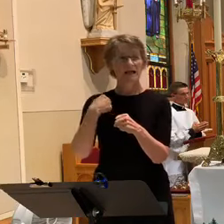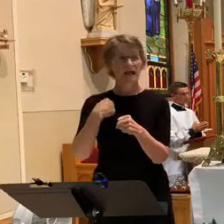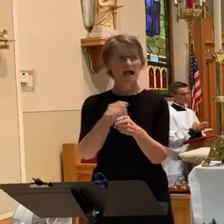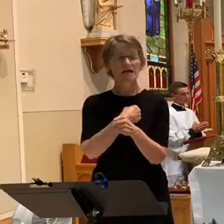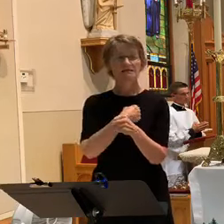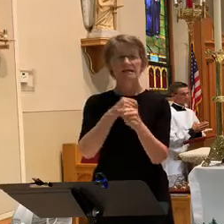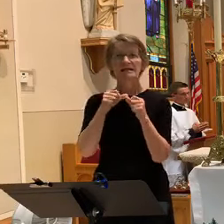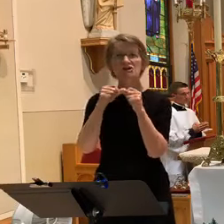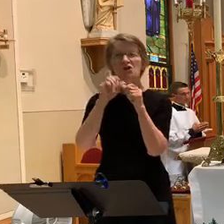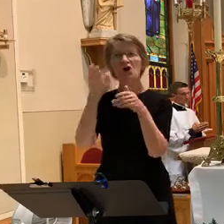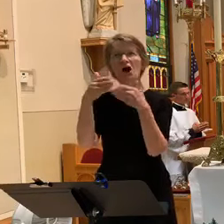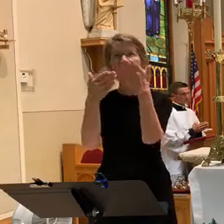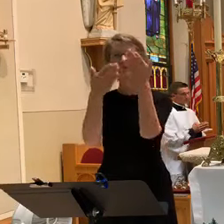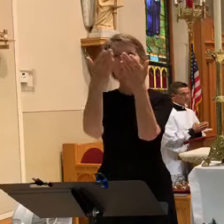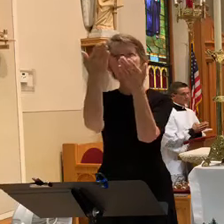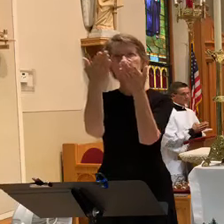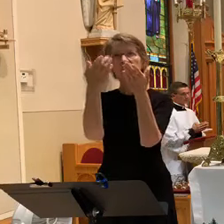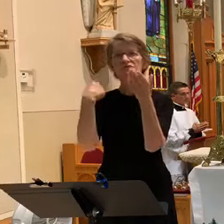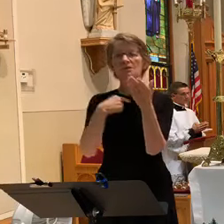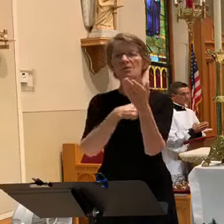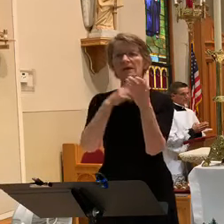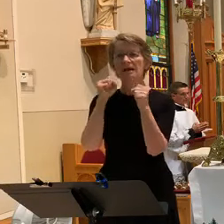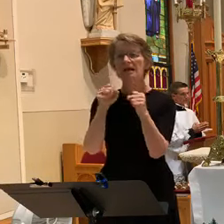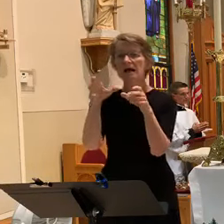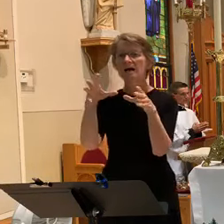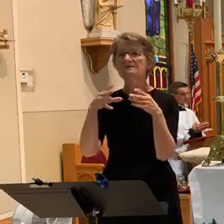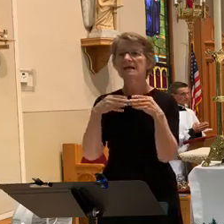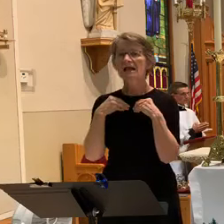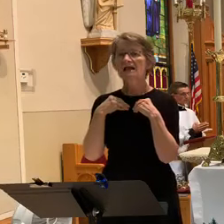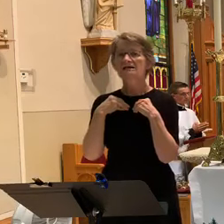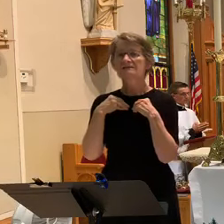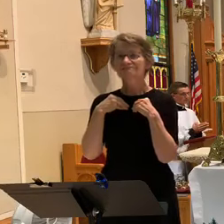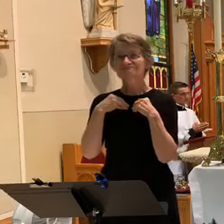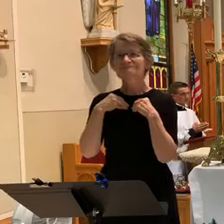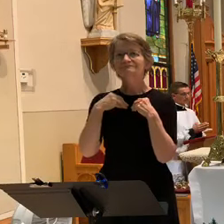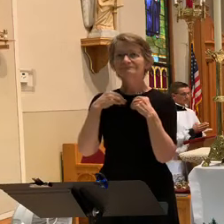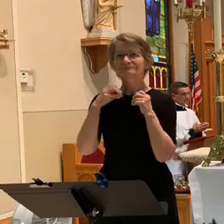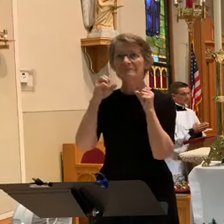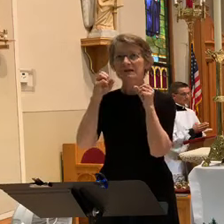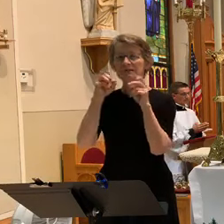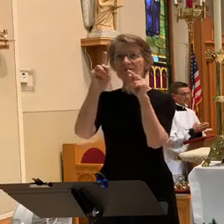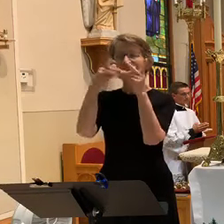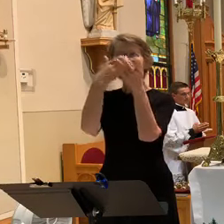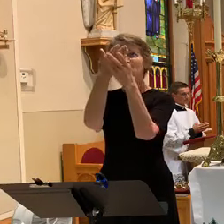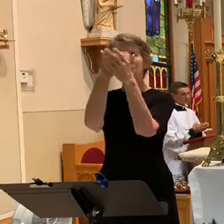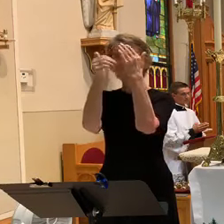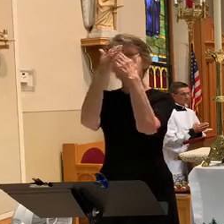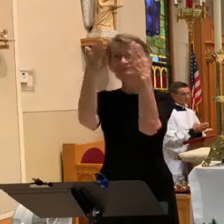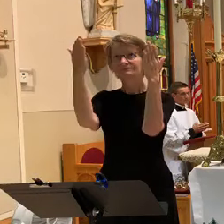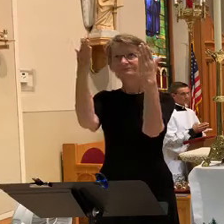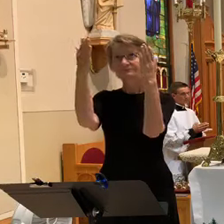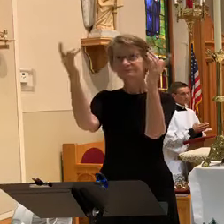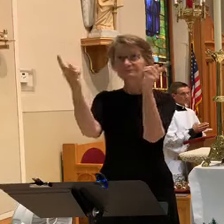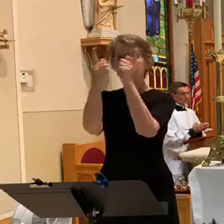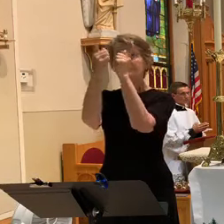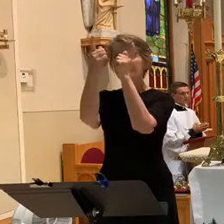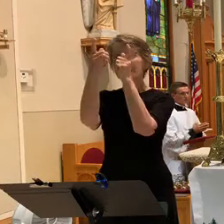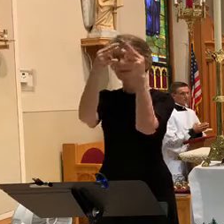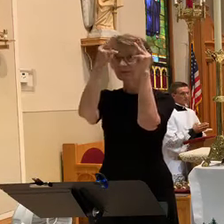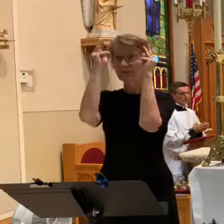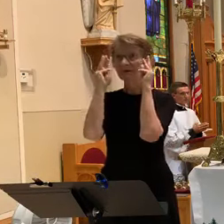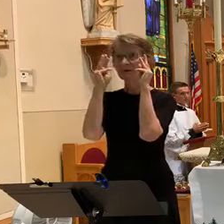eternal offering to you, so that we may obtain an inheritance with your elect, especially with the most